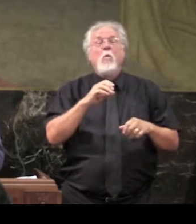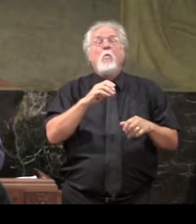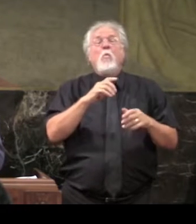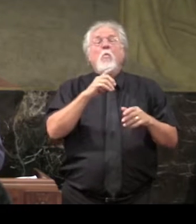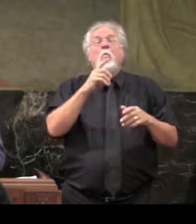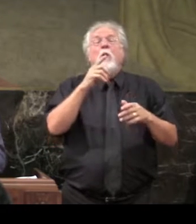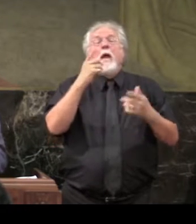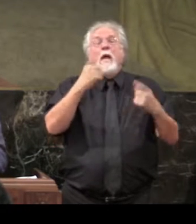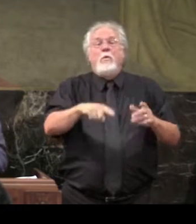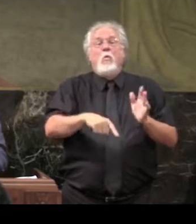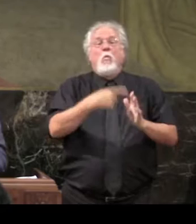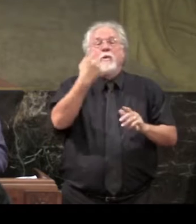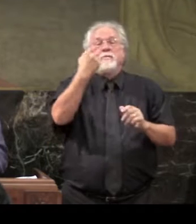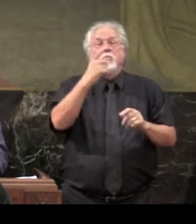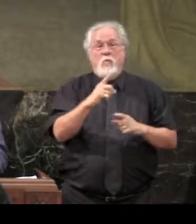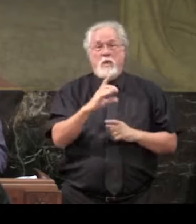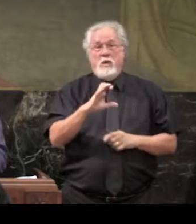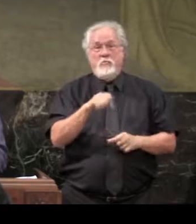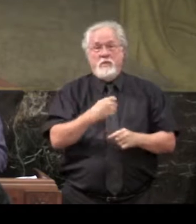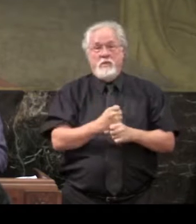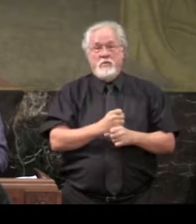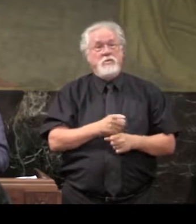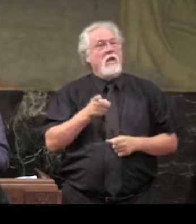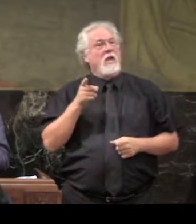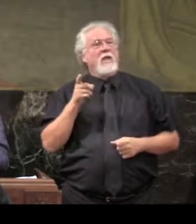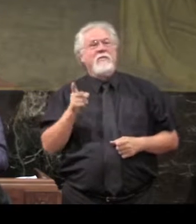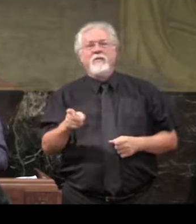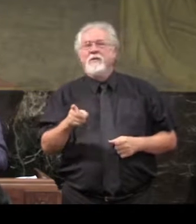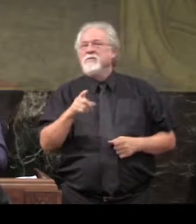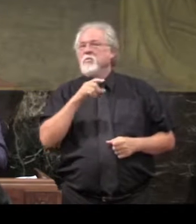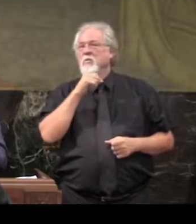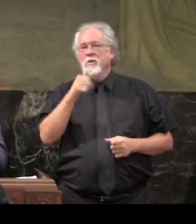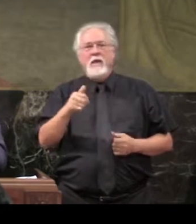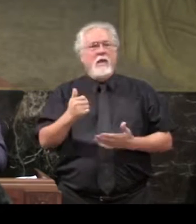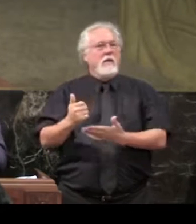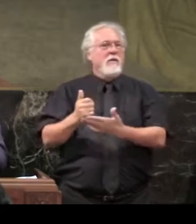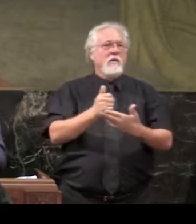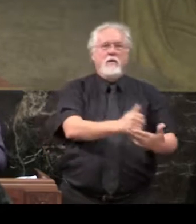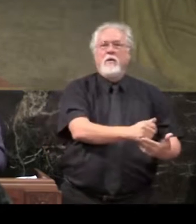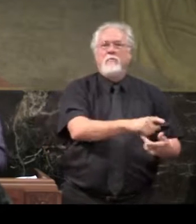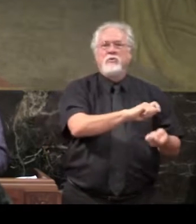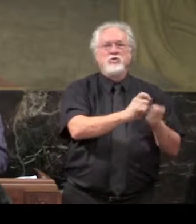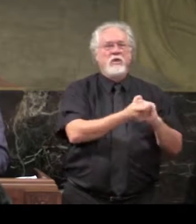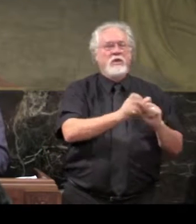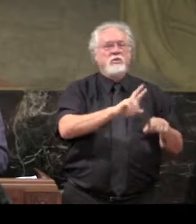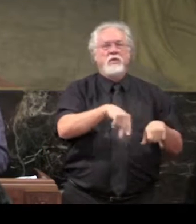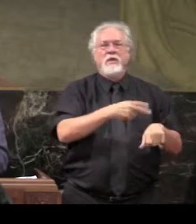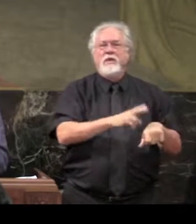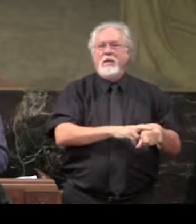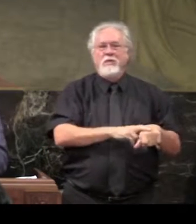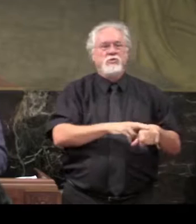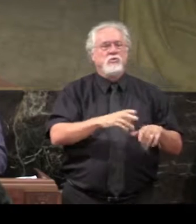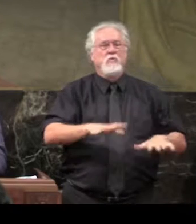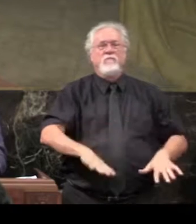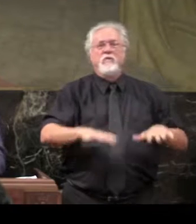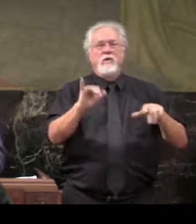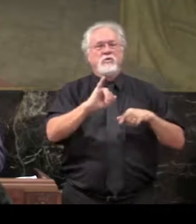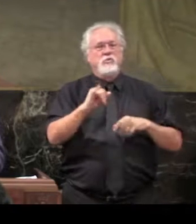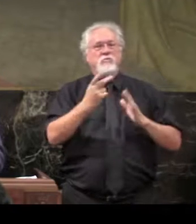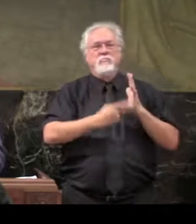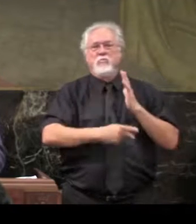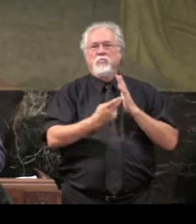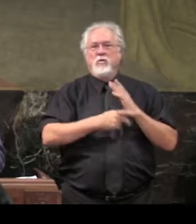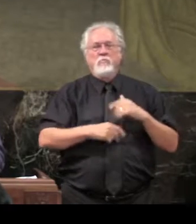every 100 years. So this rain event is not going to inform any changes in the National Flood Insurance Program. They won't take